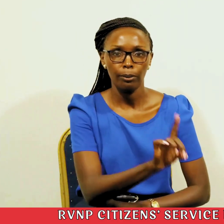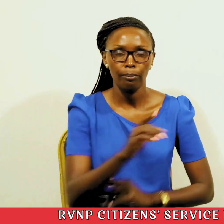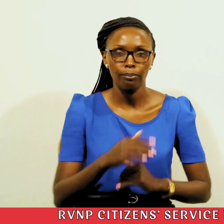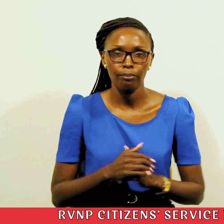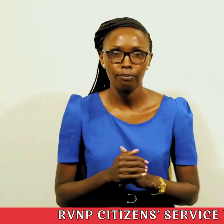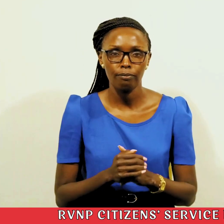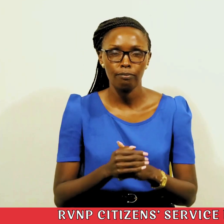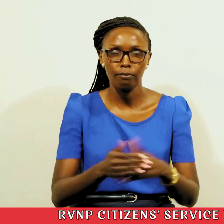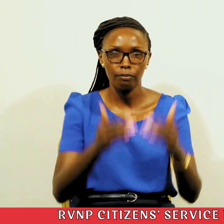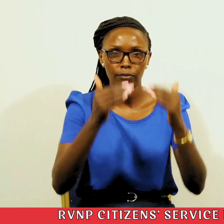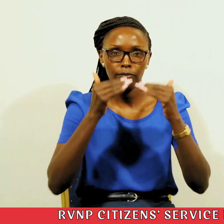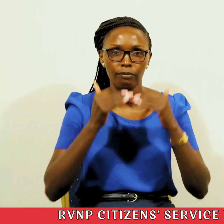Service.